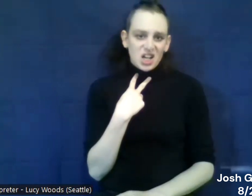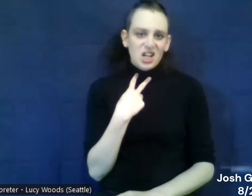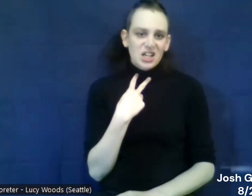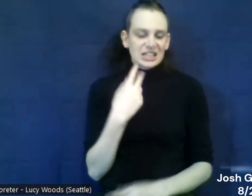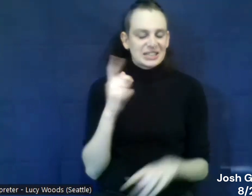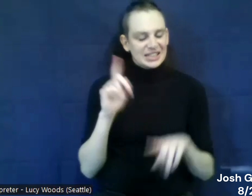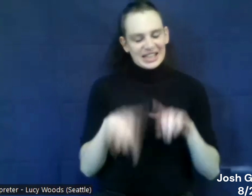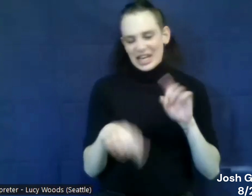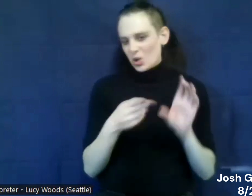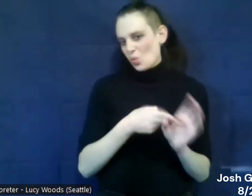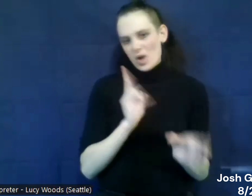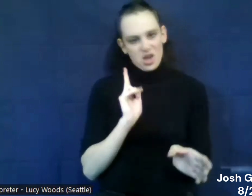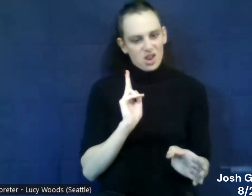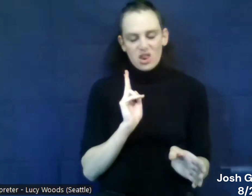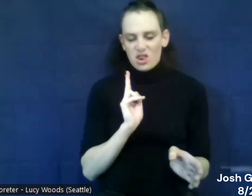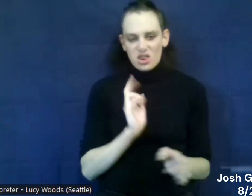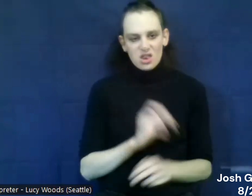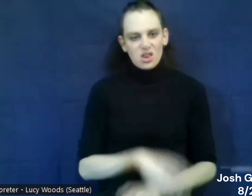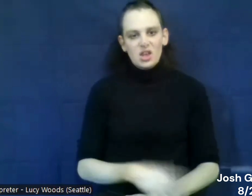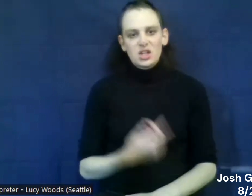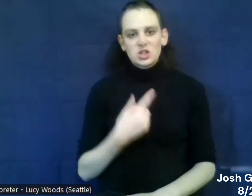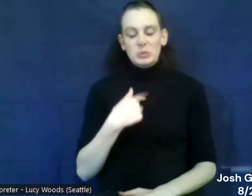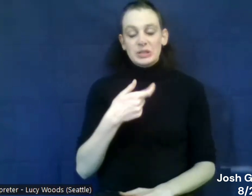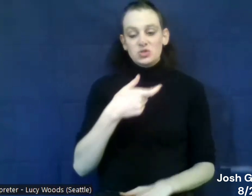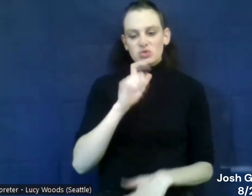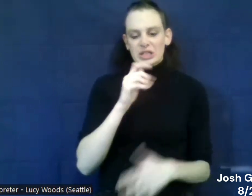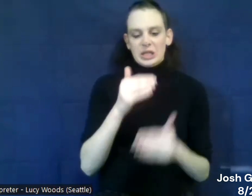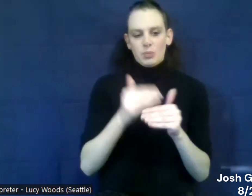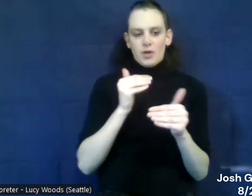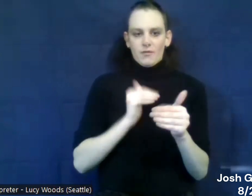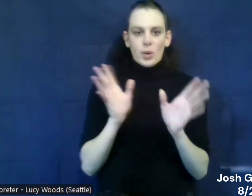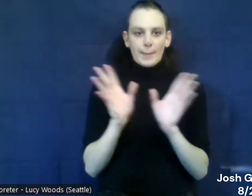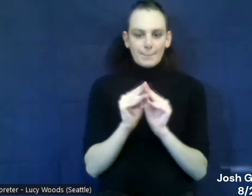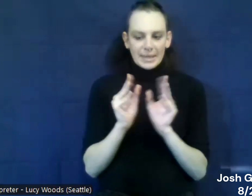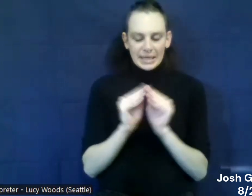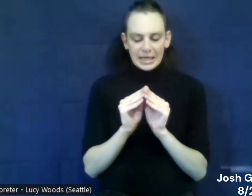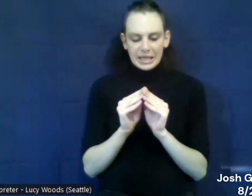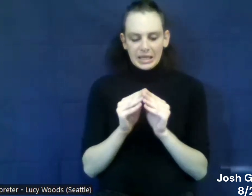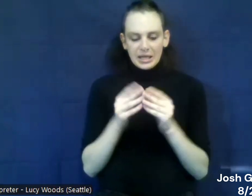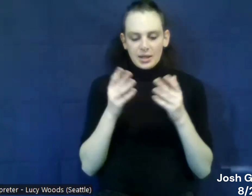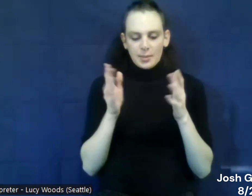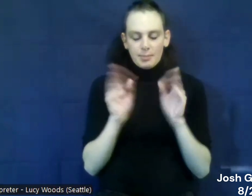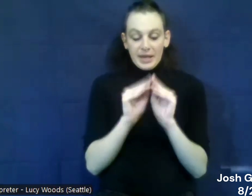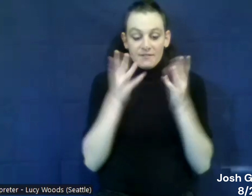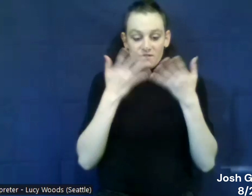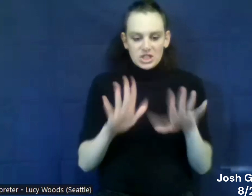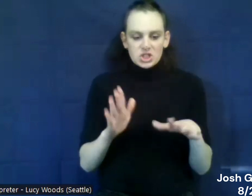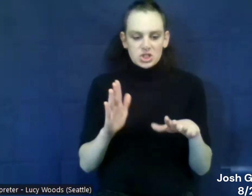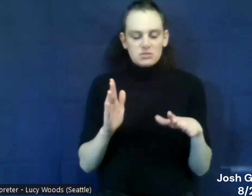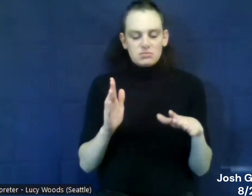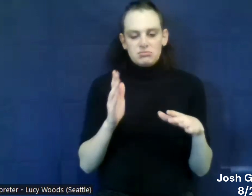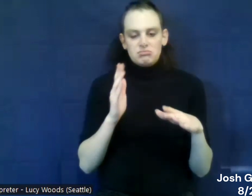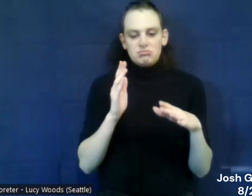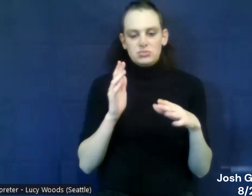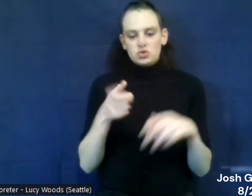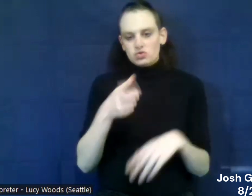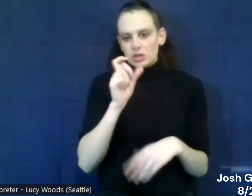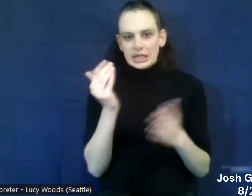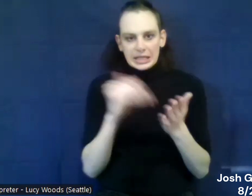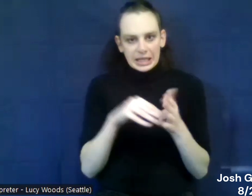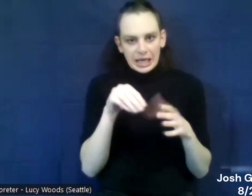quit. And so I was drinking before I'd go to the meeting and after I get out of the meeting in my car. And